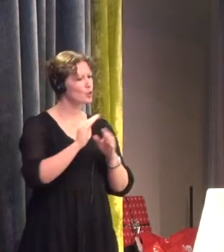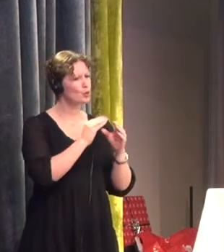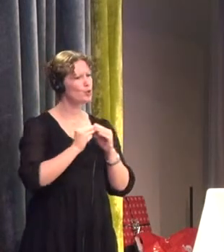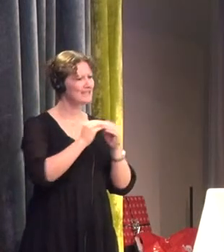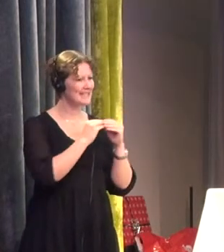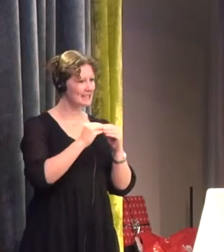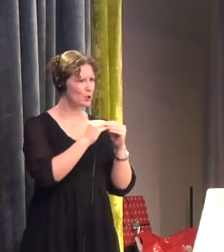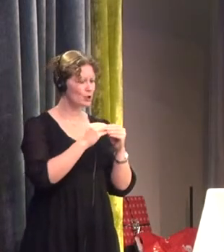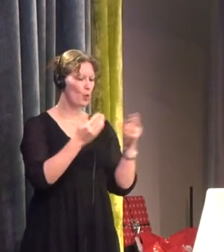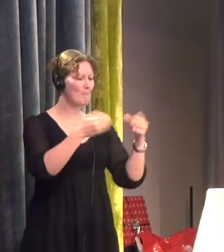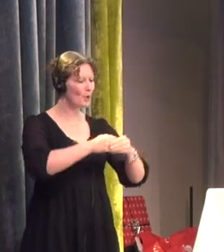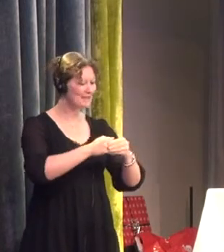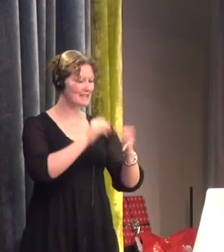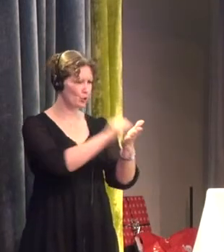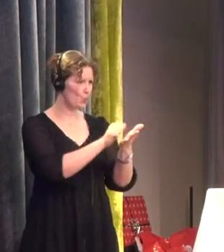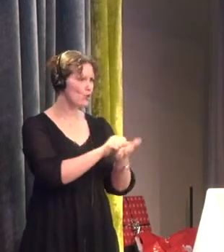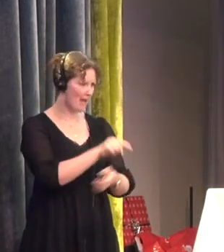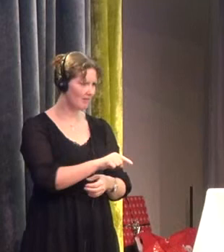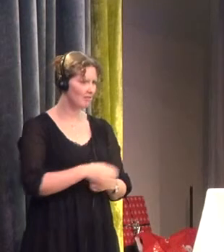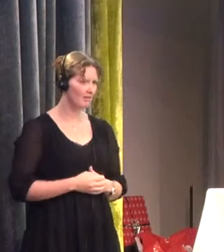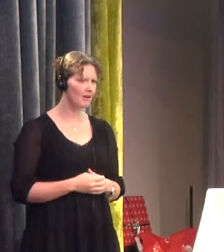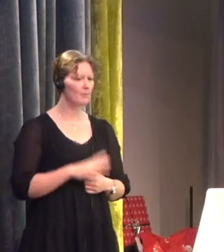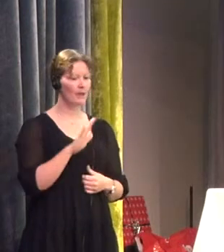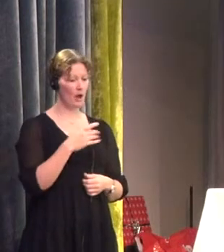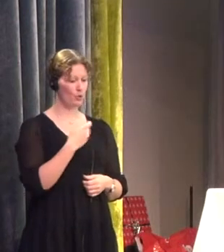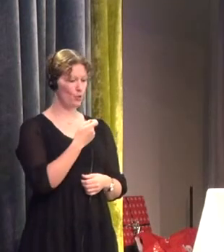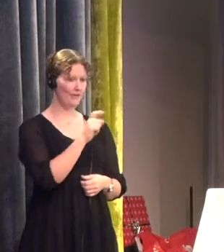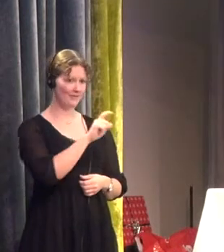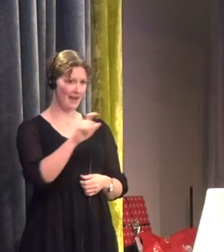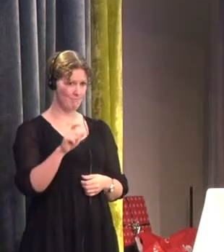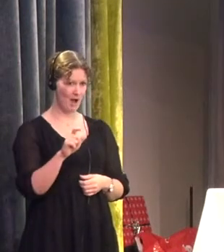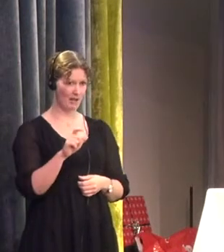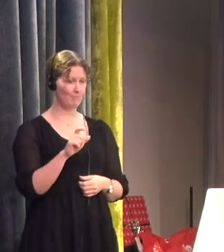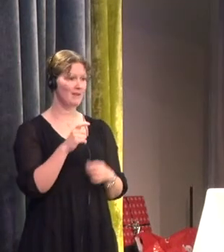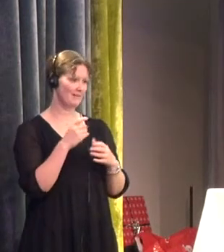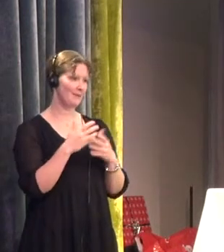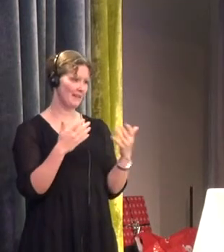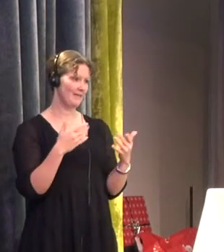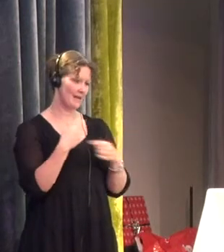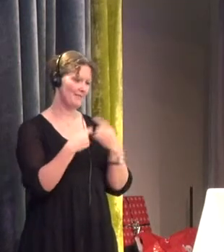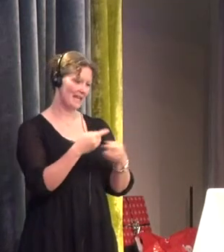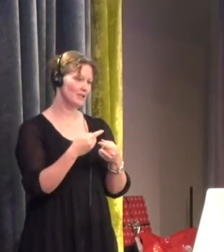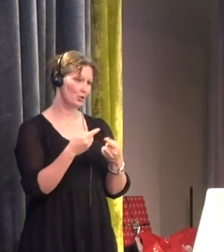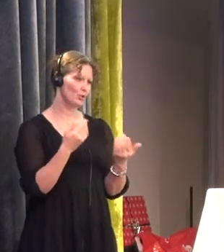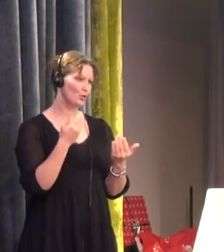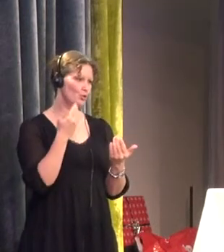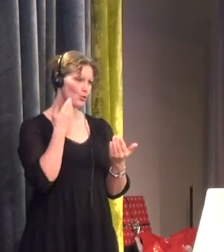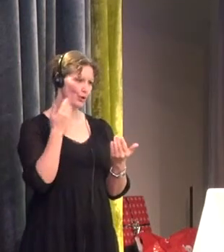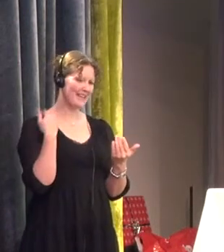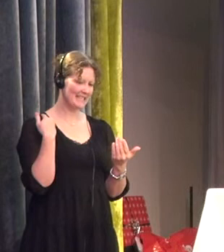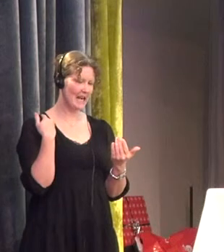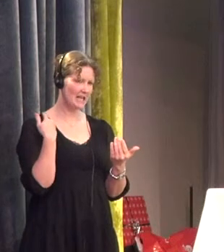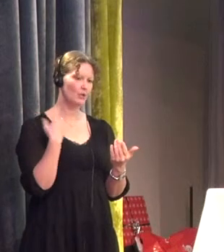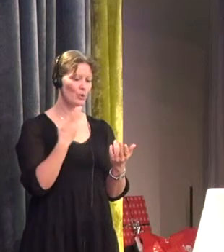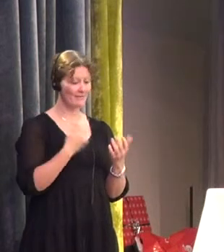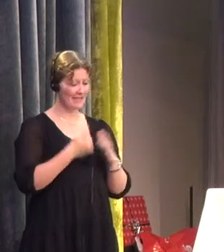compromise. But there were some contested issues that continue to this day. One very large one is on legal capacity. The idea